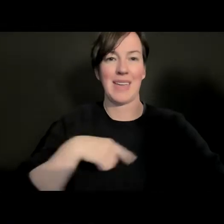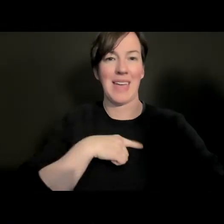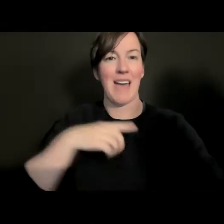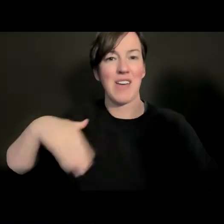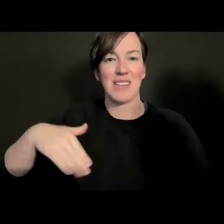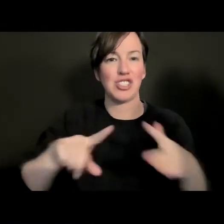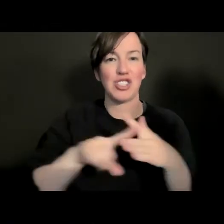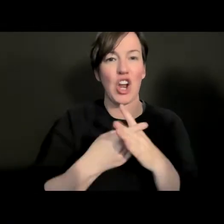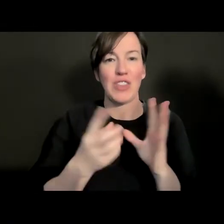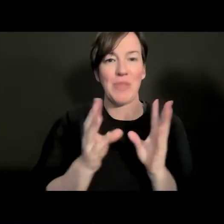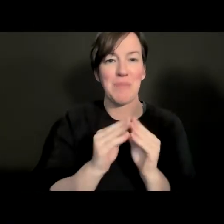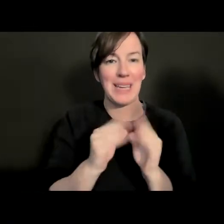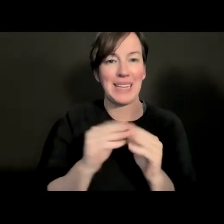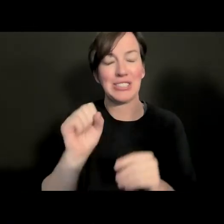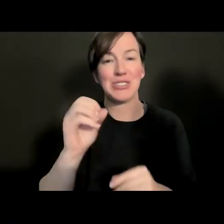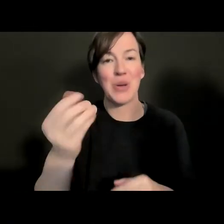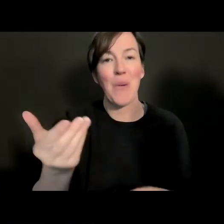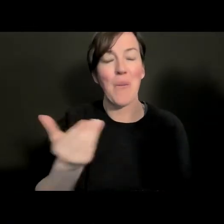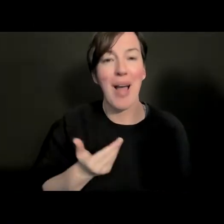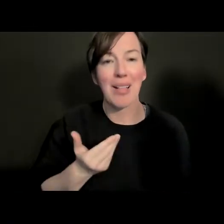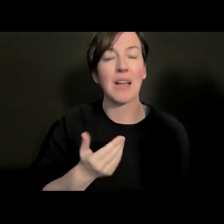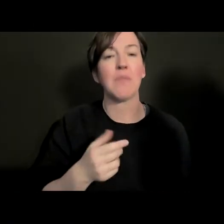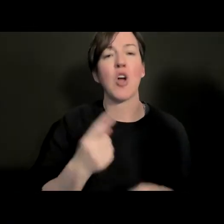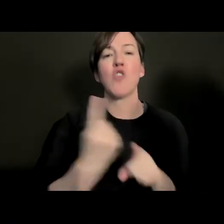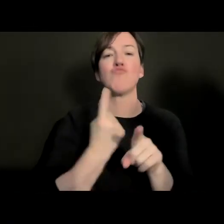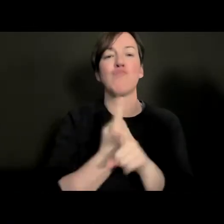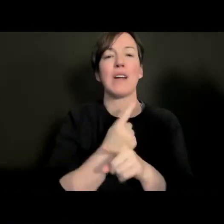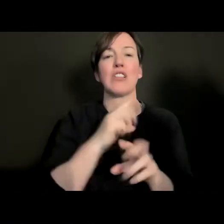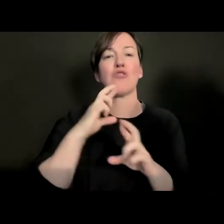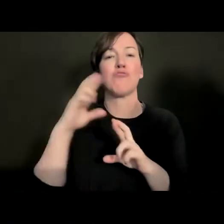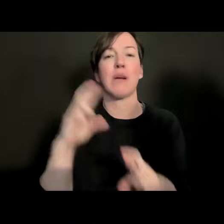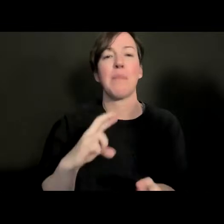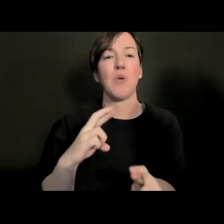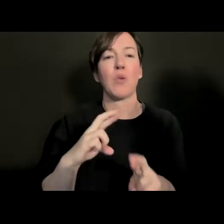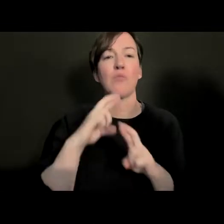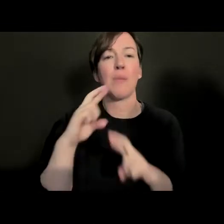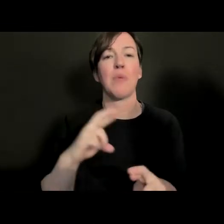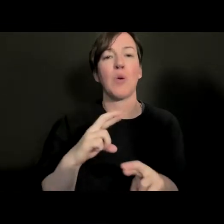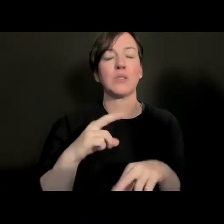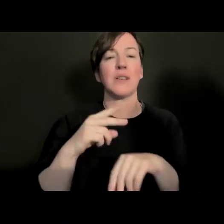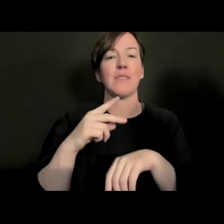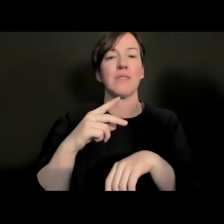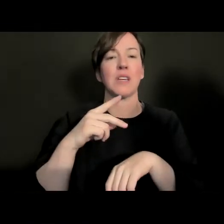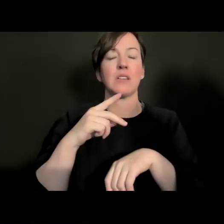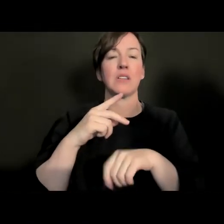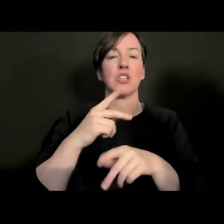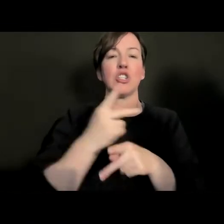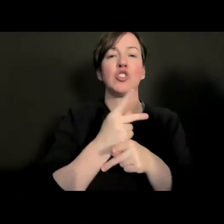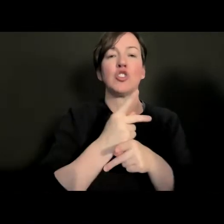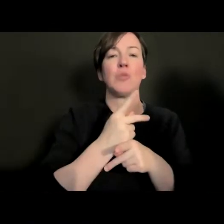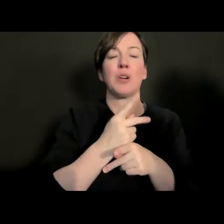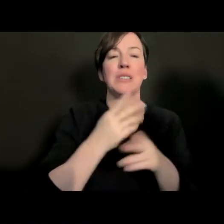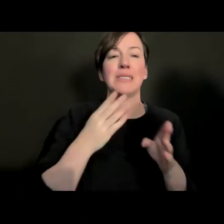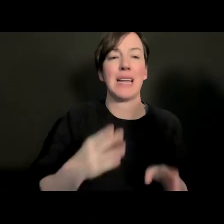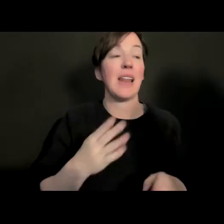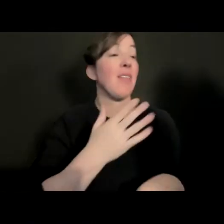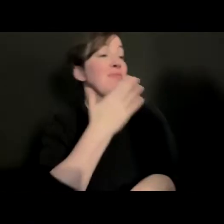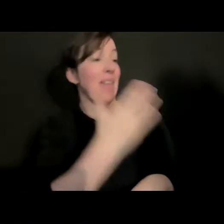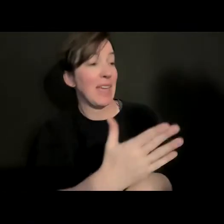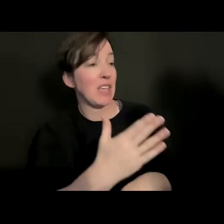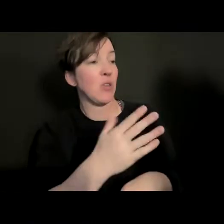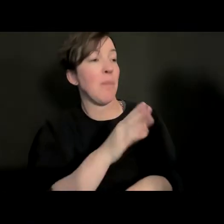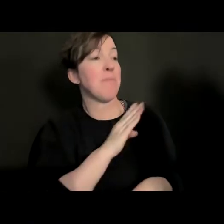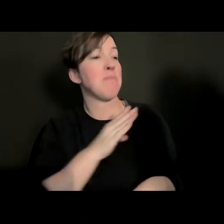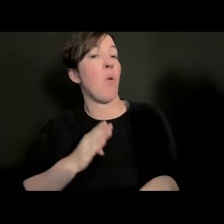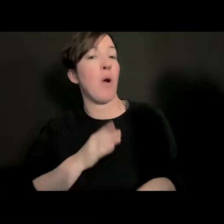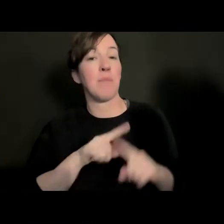so welcome. Regular reports, report of the superintendent. I'll be quick. Thank you very much, board. So